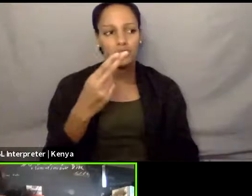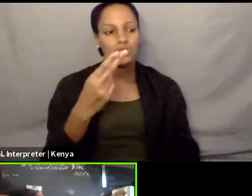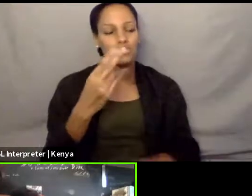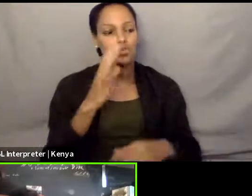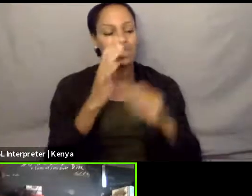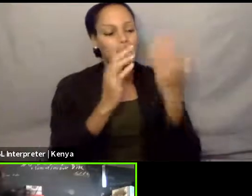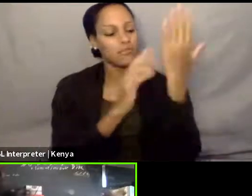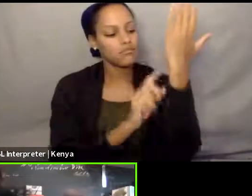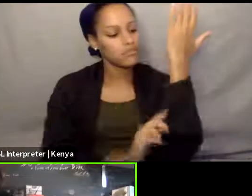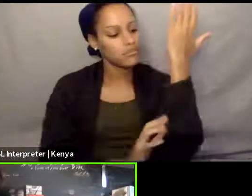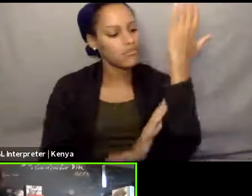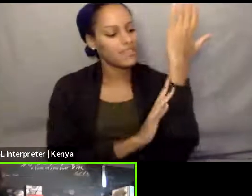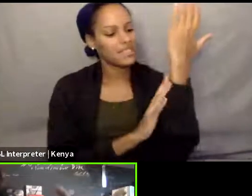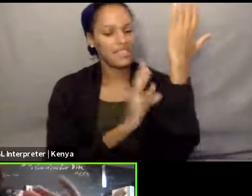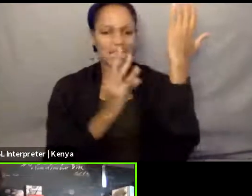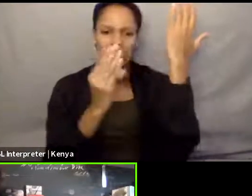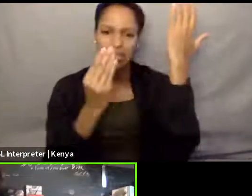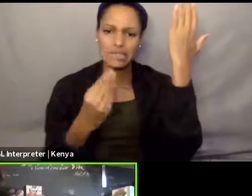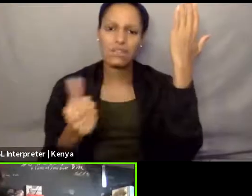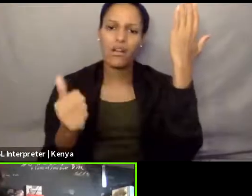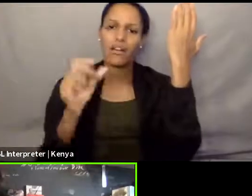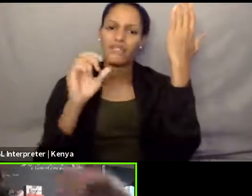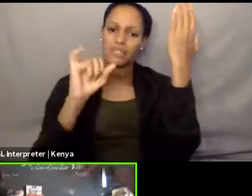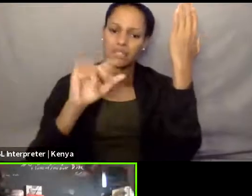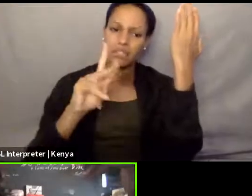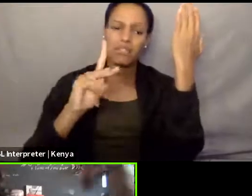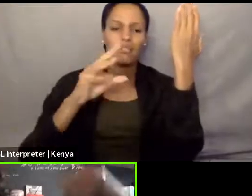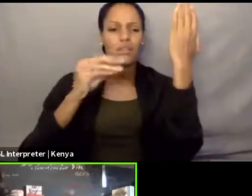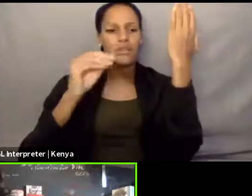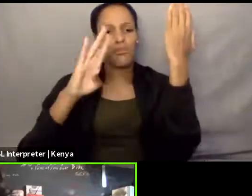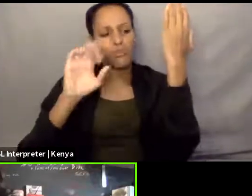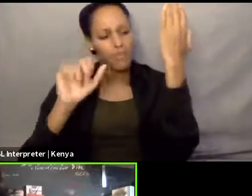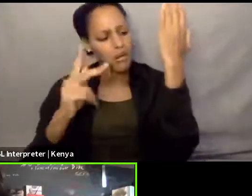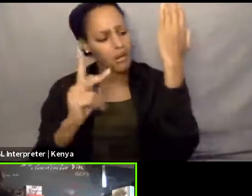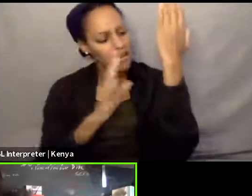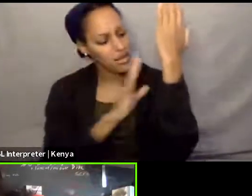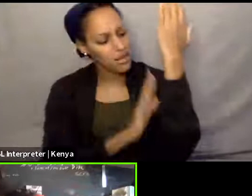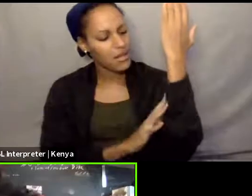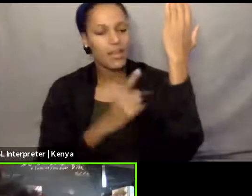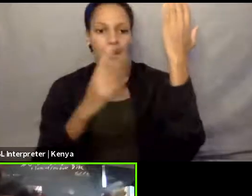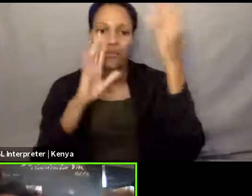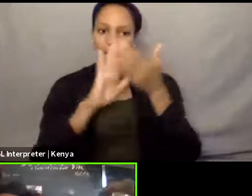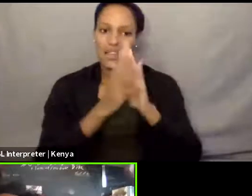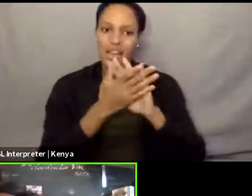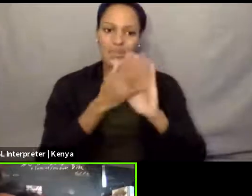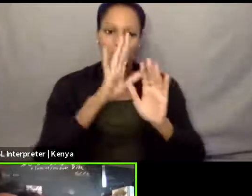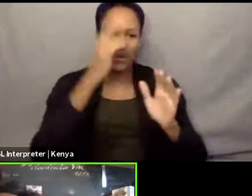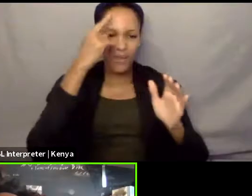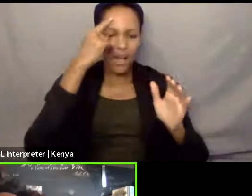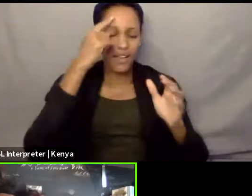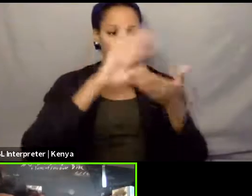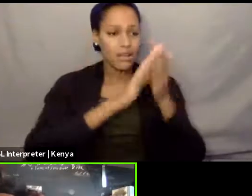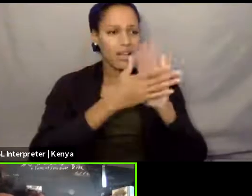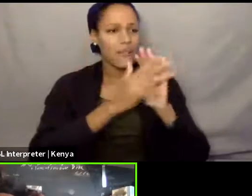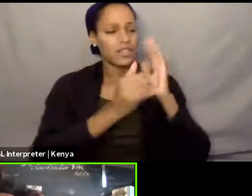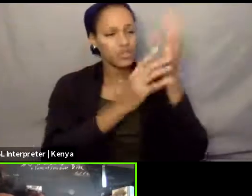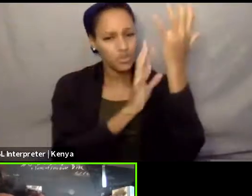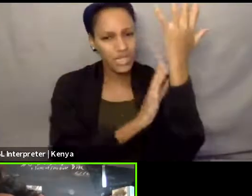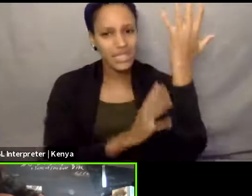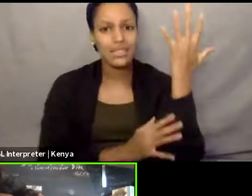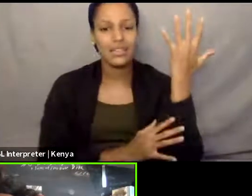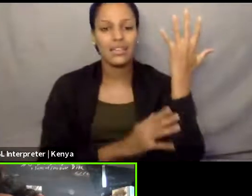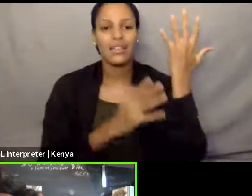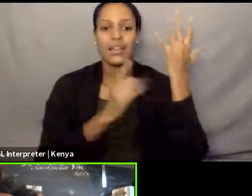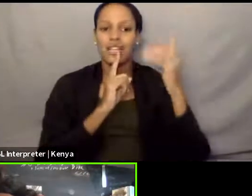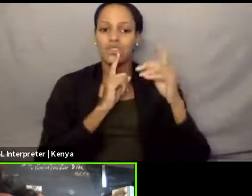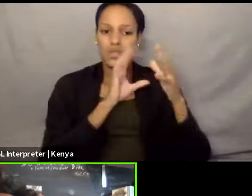almost, your mind becomes, that tree becomes your mind, and you become that tree in a very real way. And I